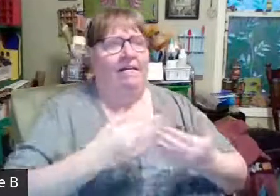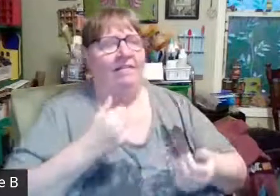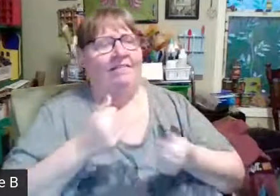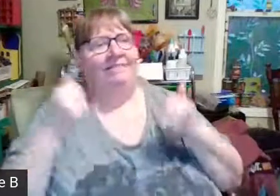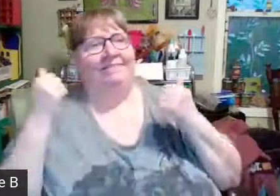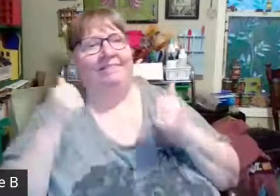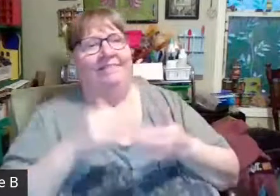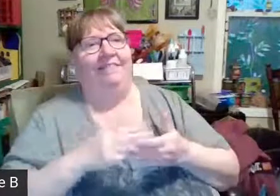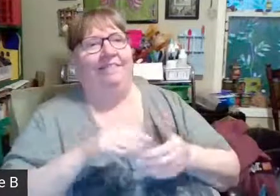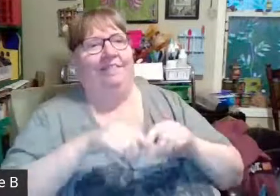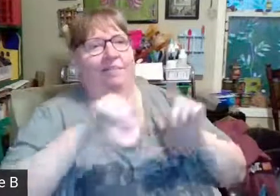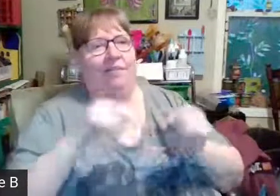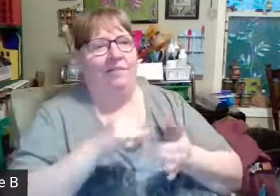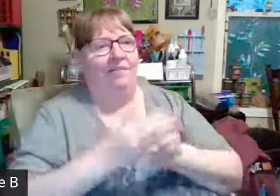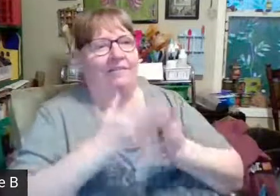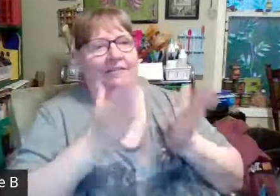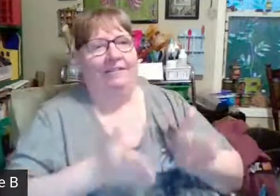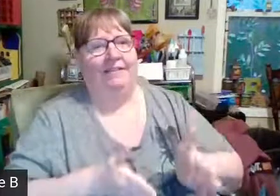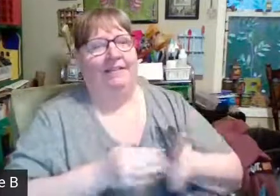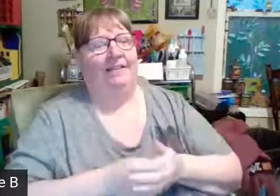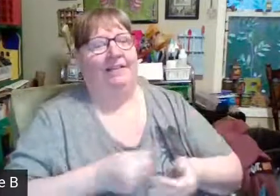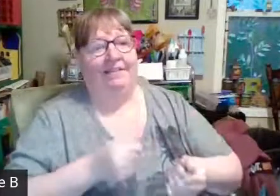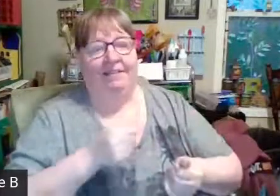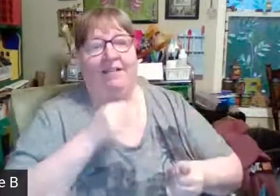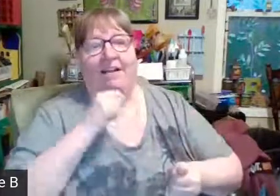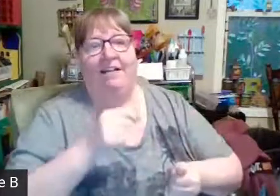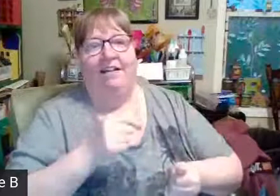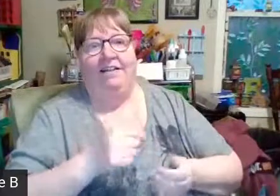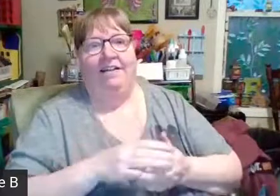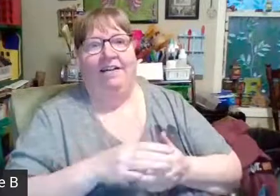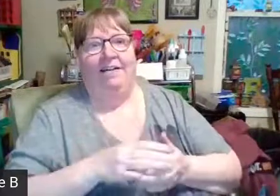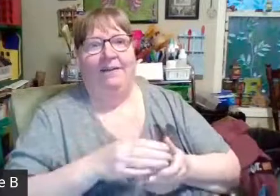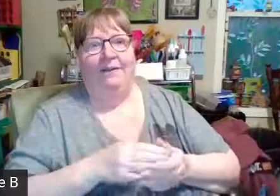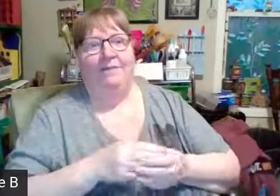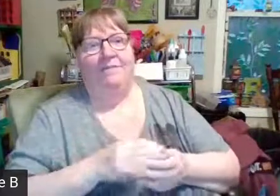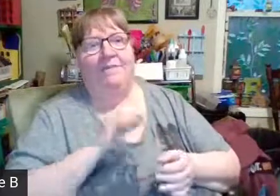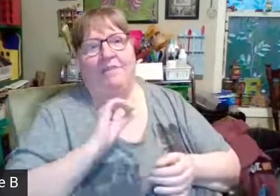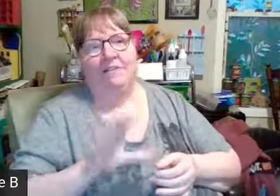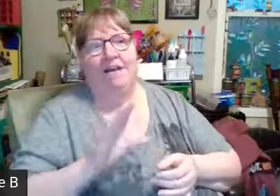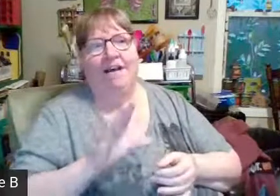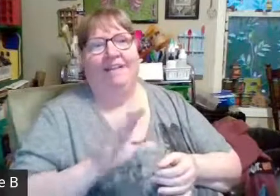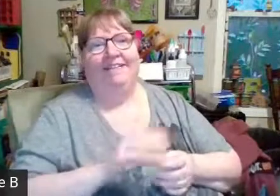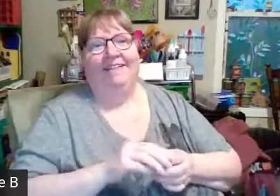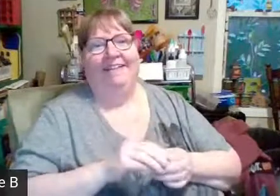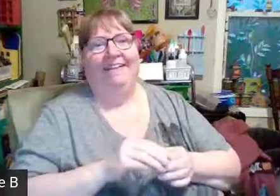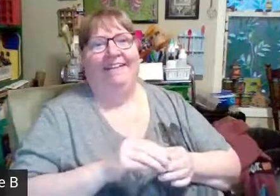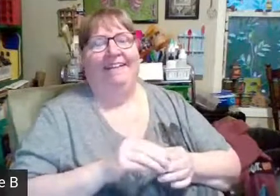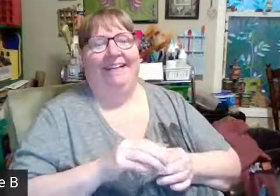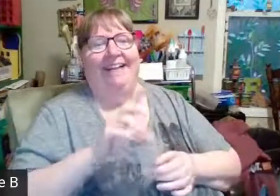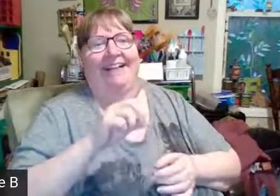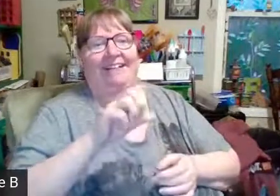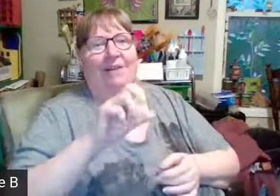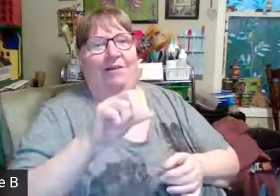feel? When I actually did it, packing them, or once they actually left?